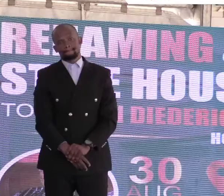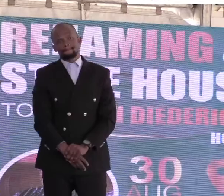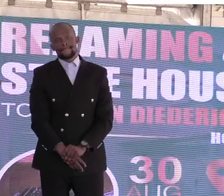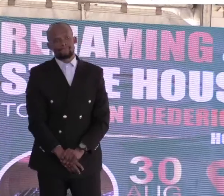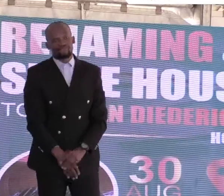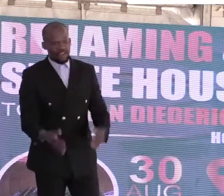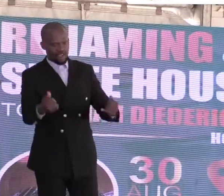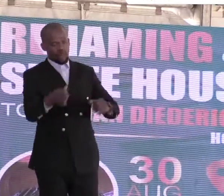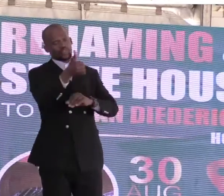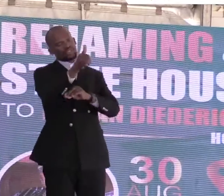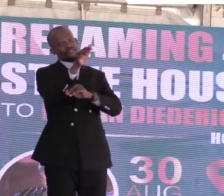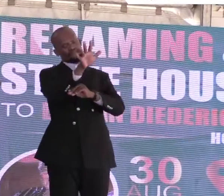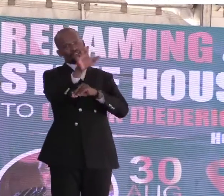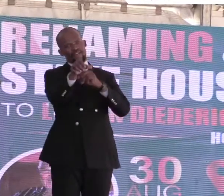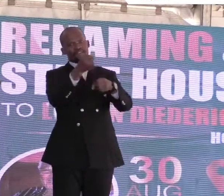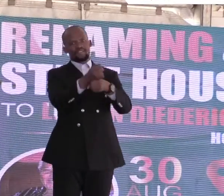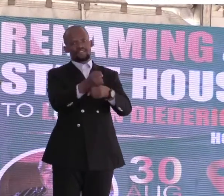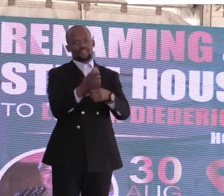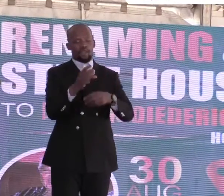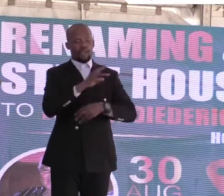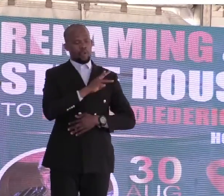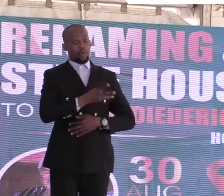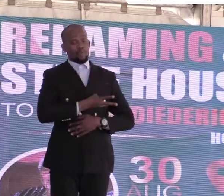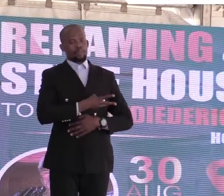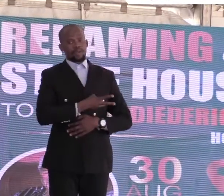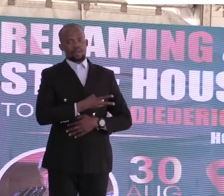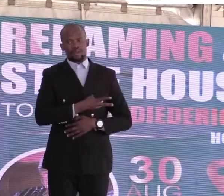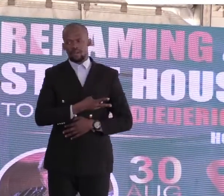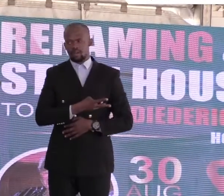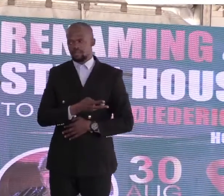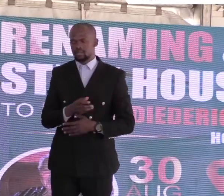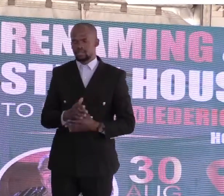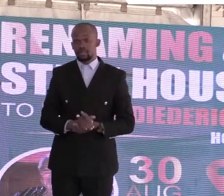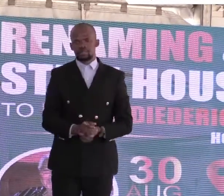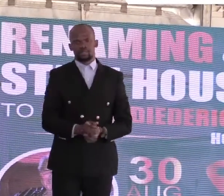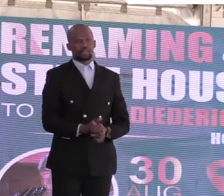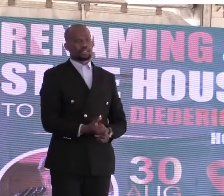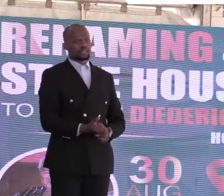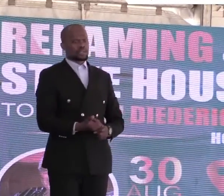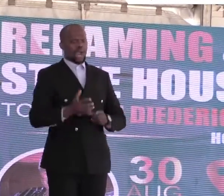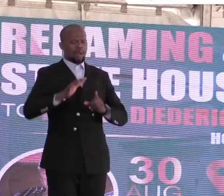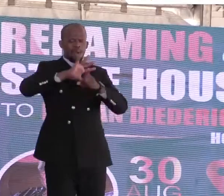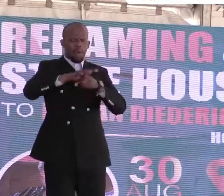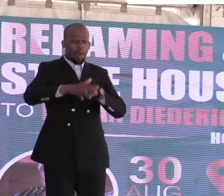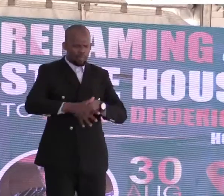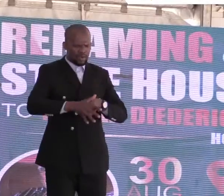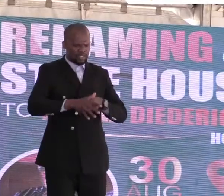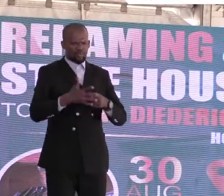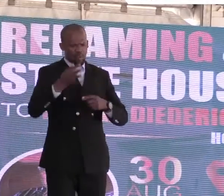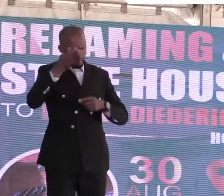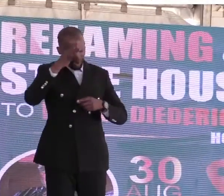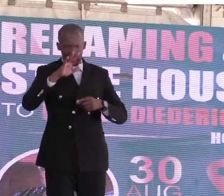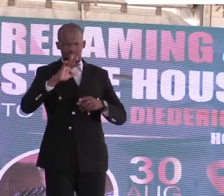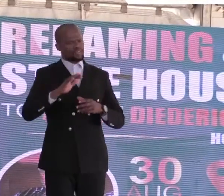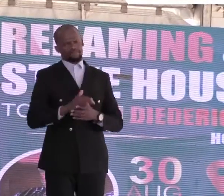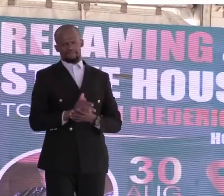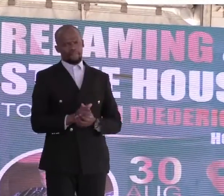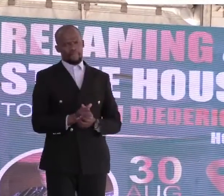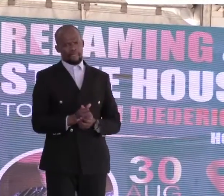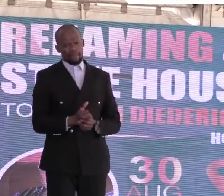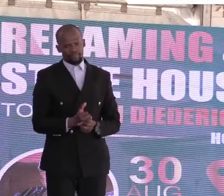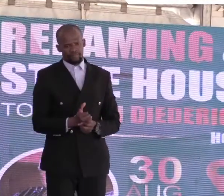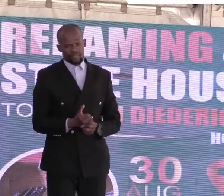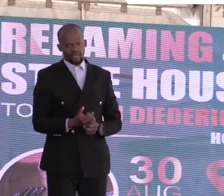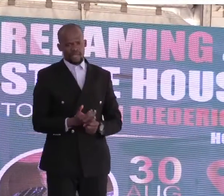Now, 65 years, women are not being oppressed by the government, nor are